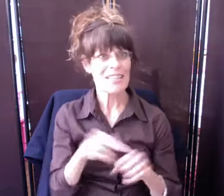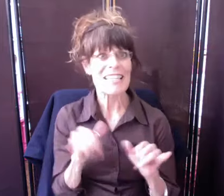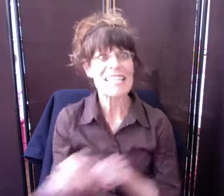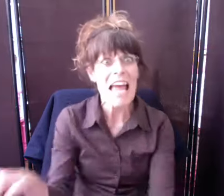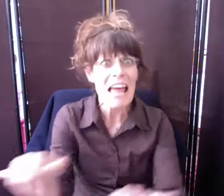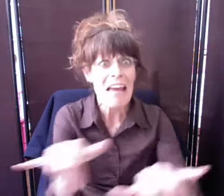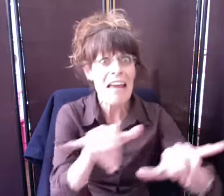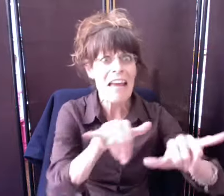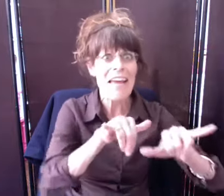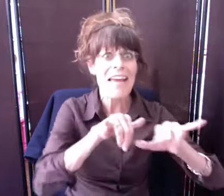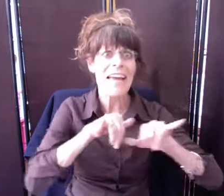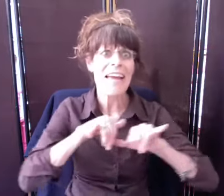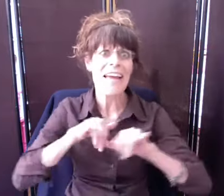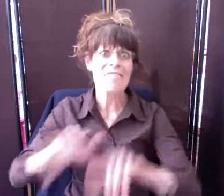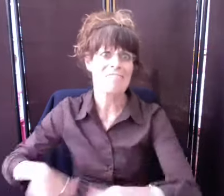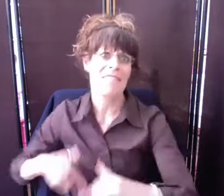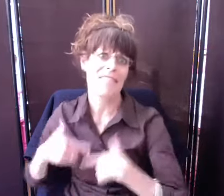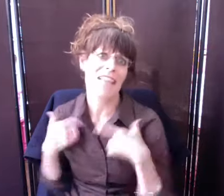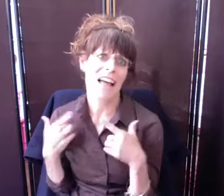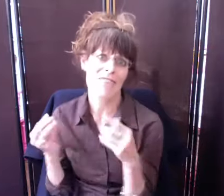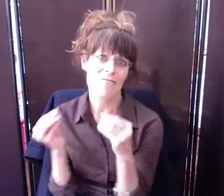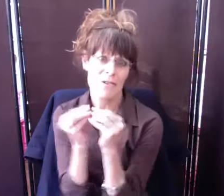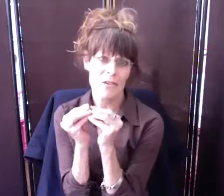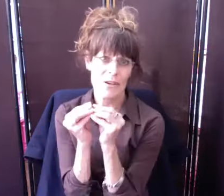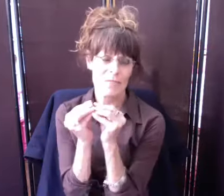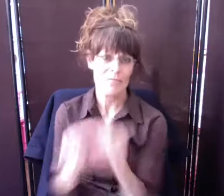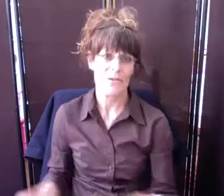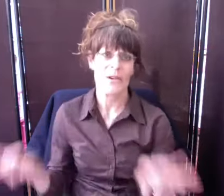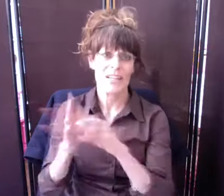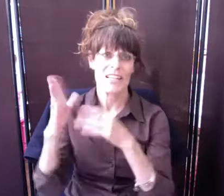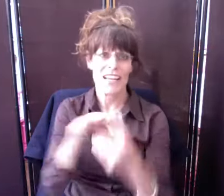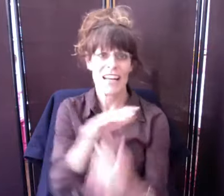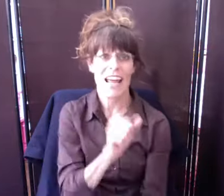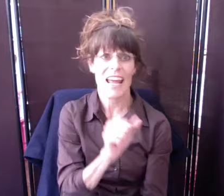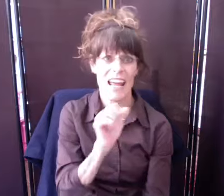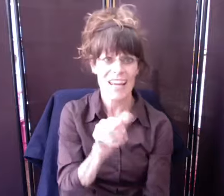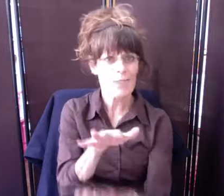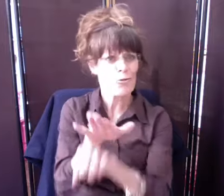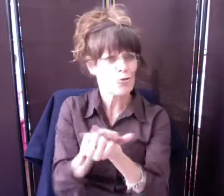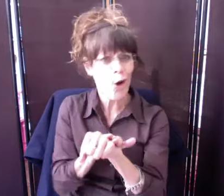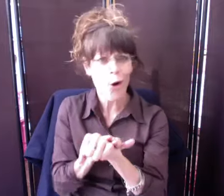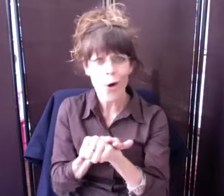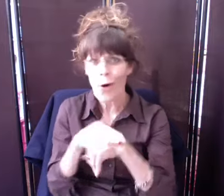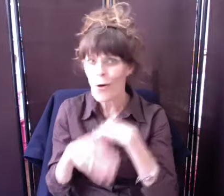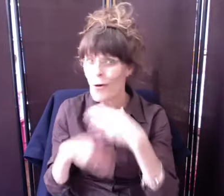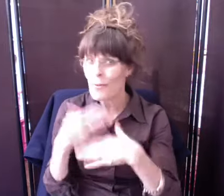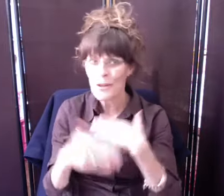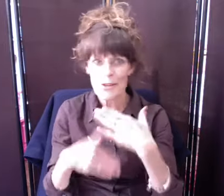putting life ahead of AA. And it doesn't happen overnight. It's a slow progression of putting AA last and